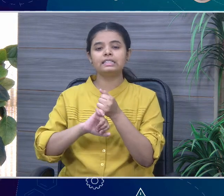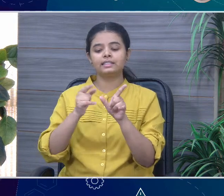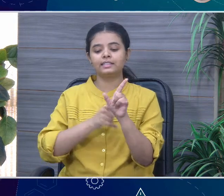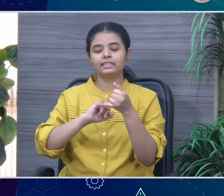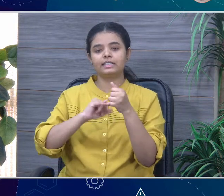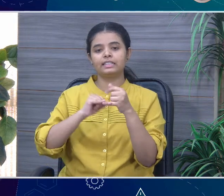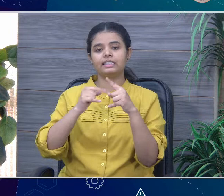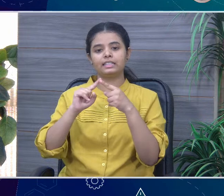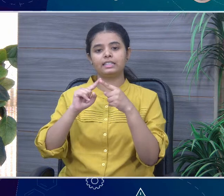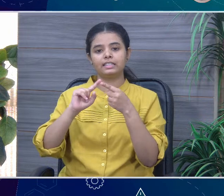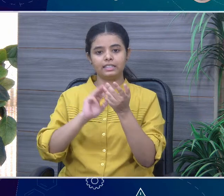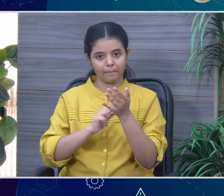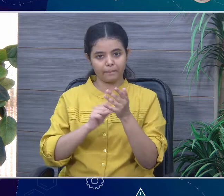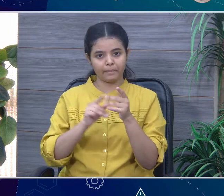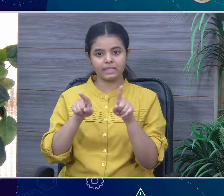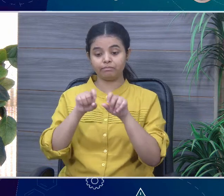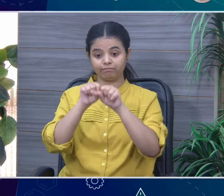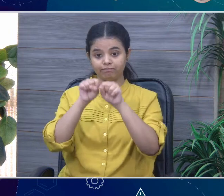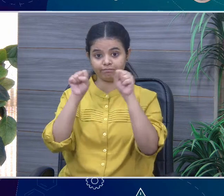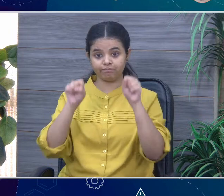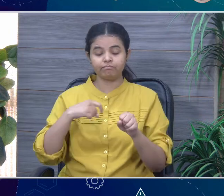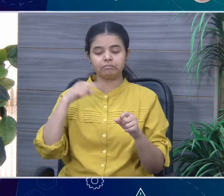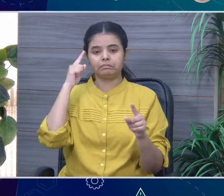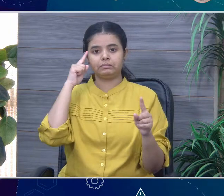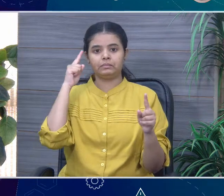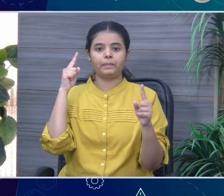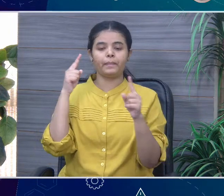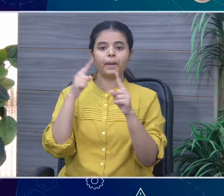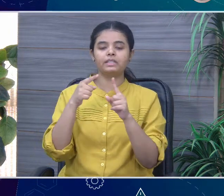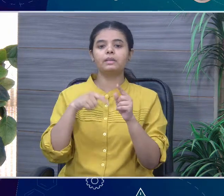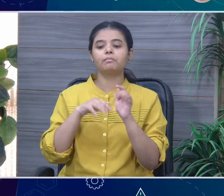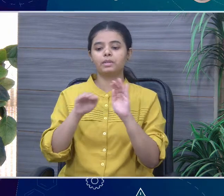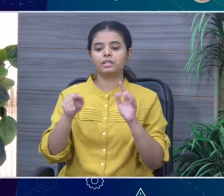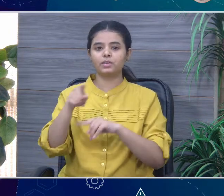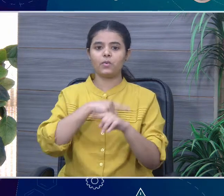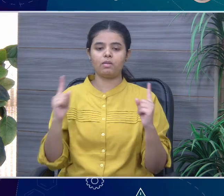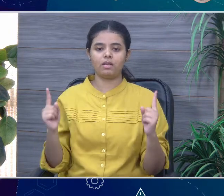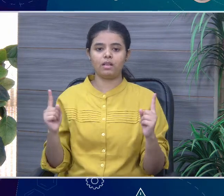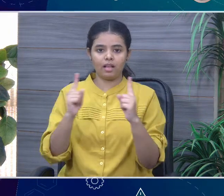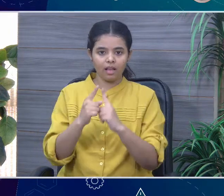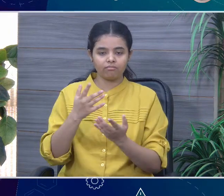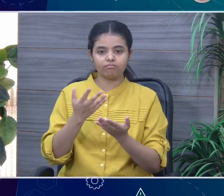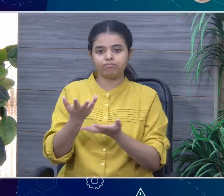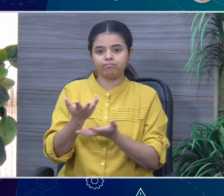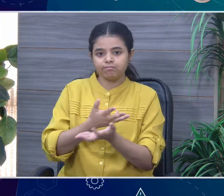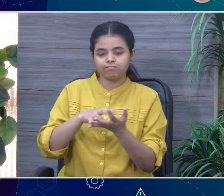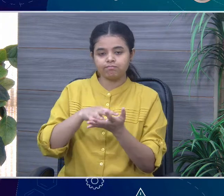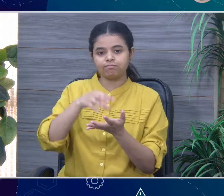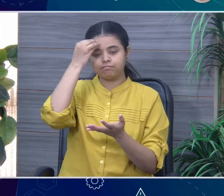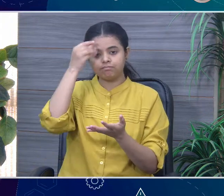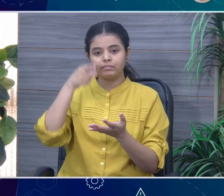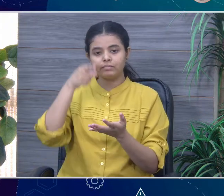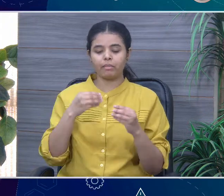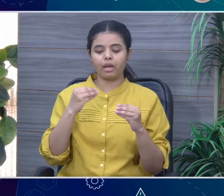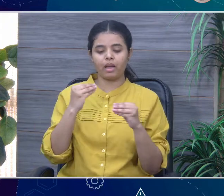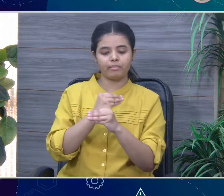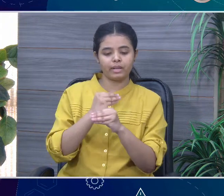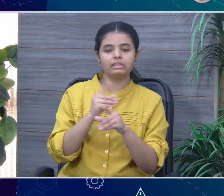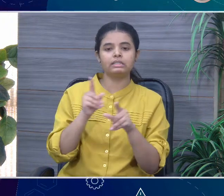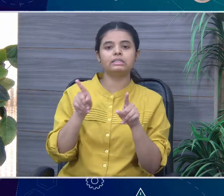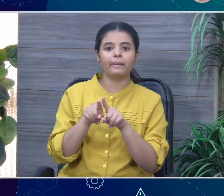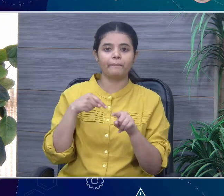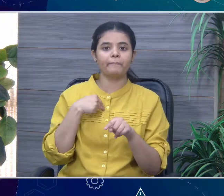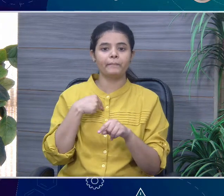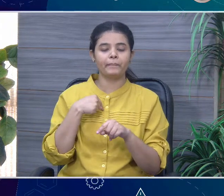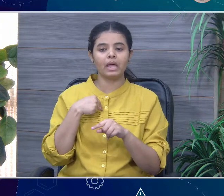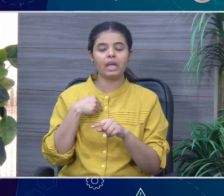social skills, which is also one of the purposes of buddy system, and then they would become buddy to others. So it